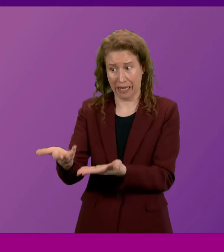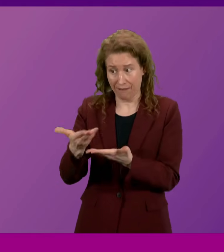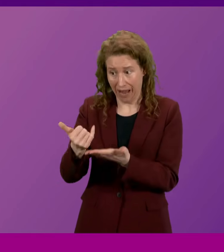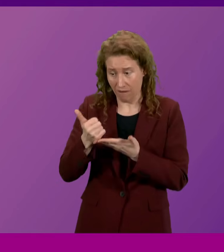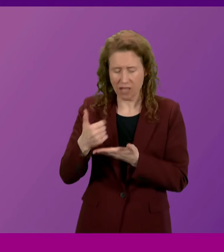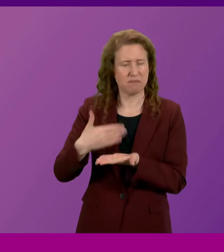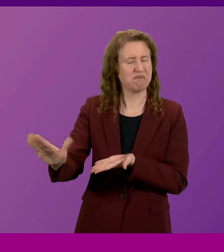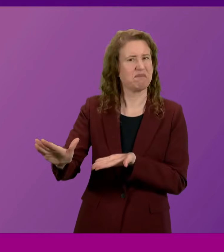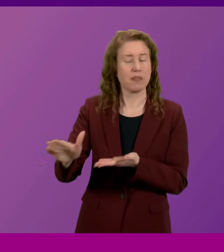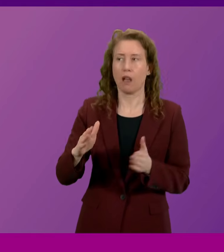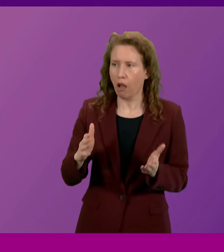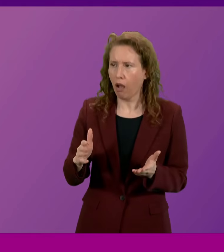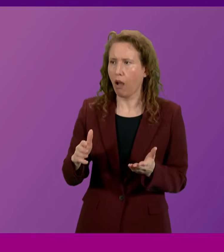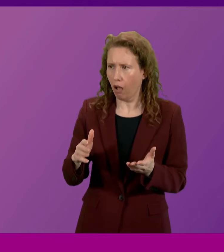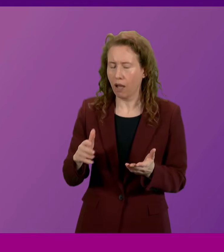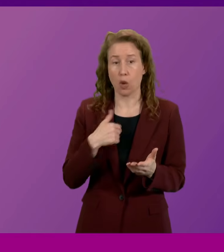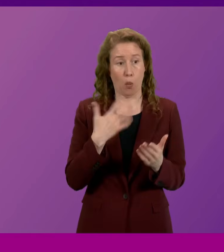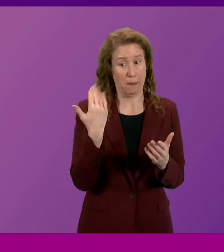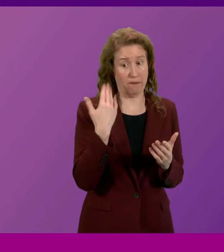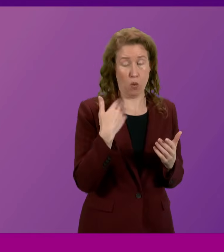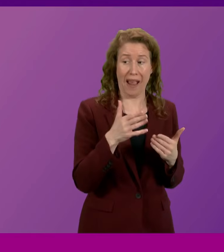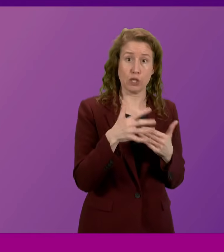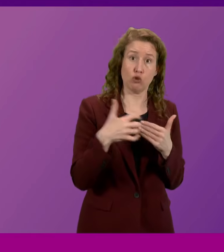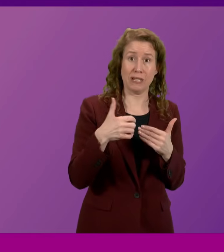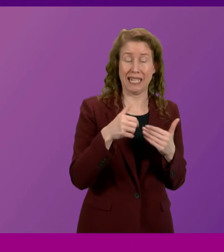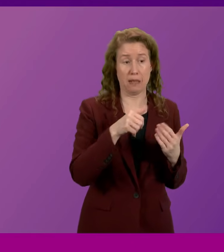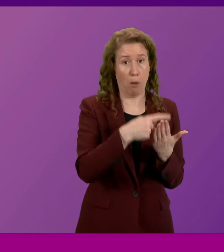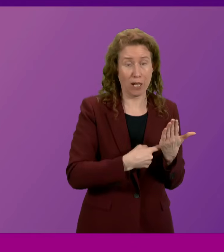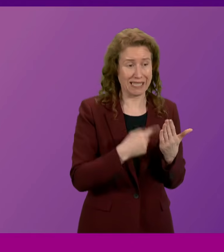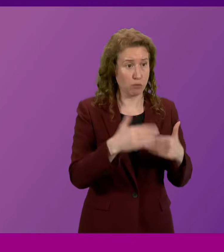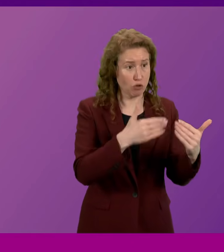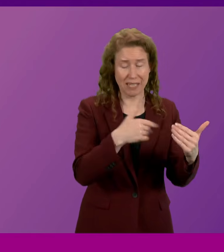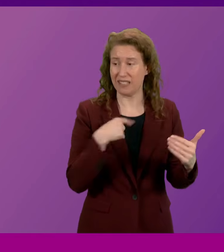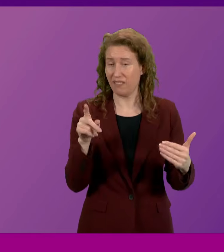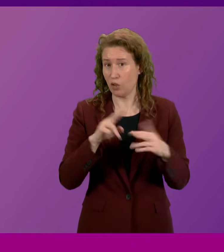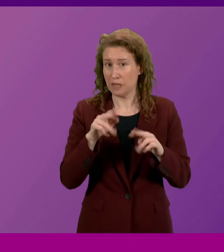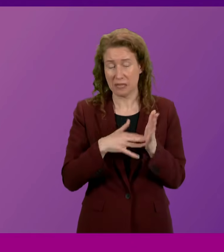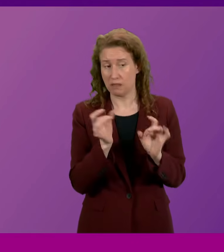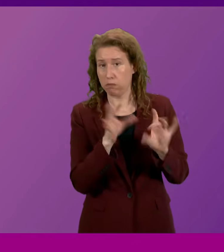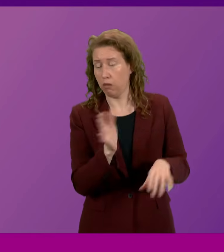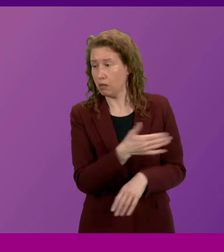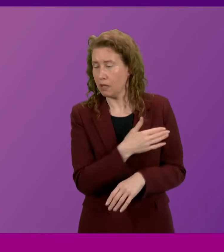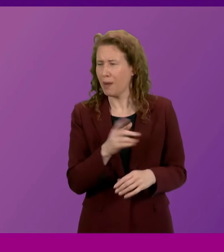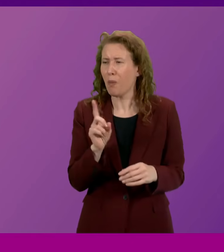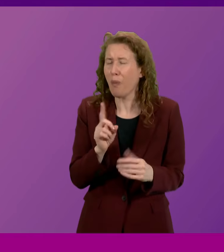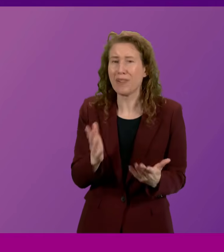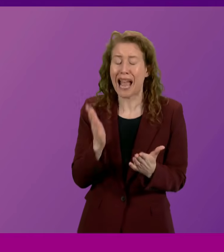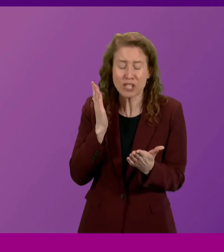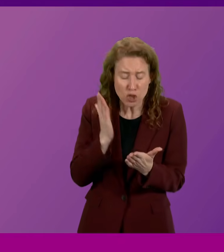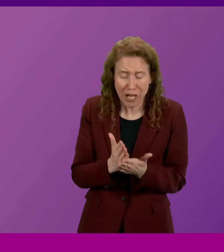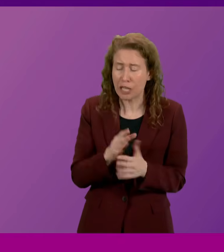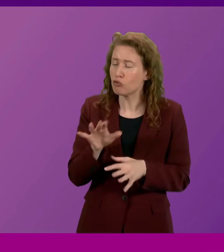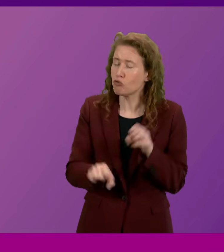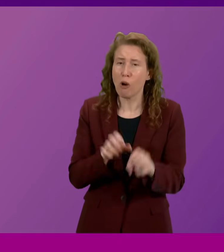in place of the progressive green policies the First Minister has walked away from, what? I genuinely struggle to think of